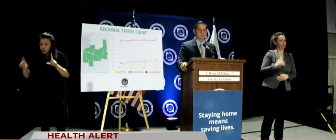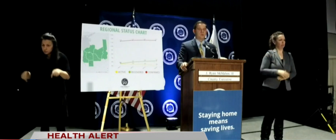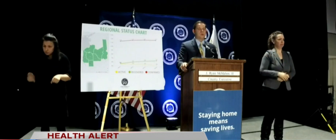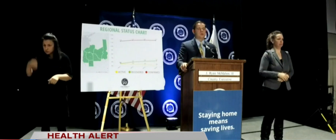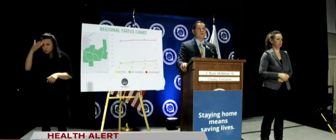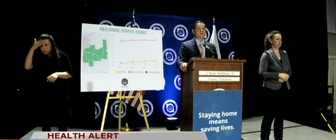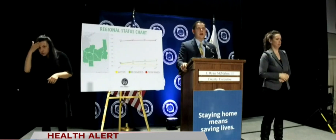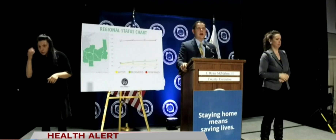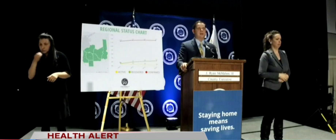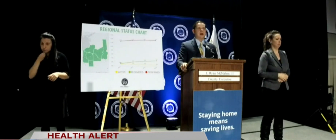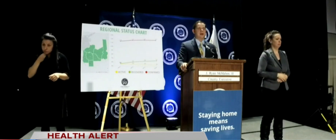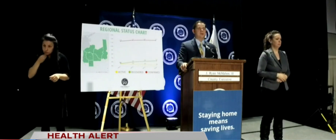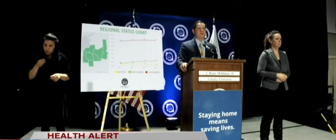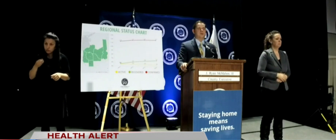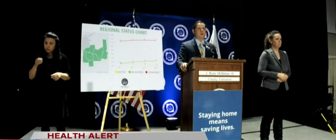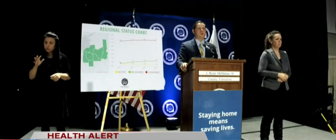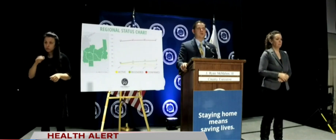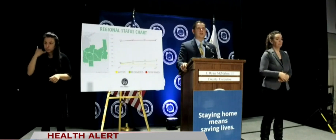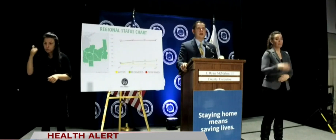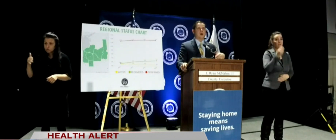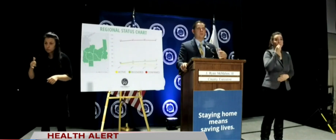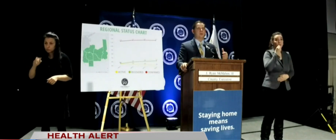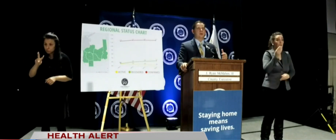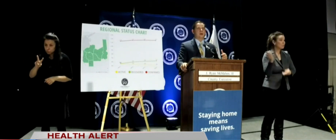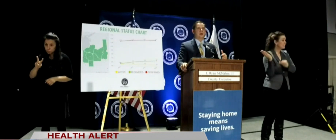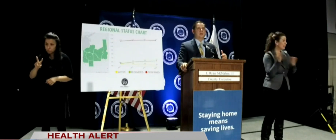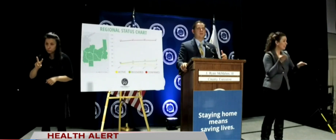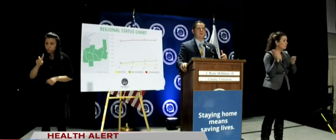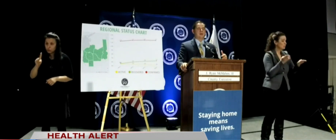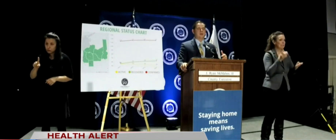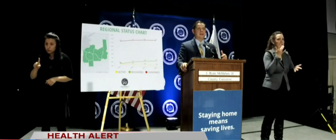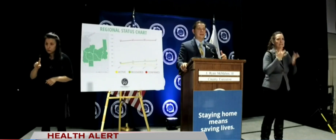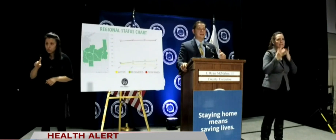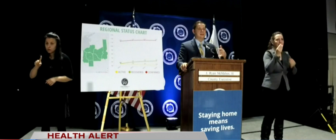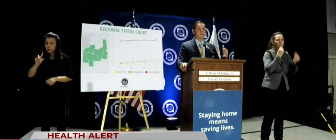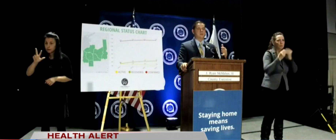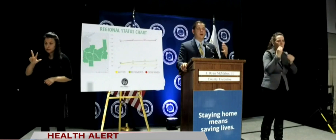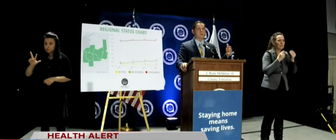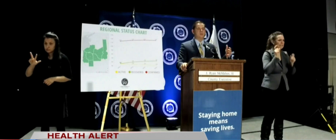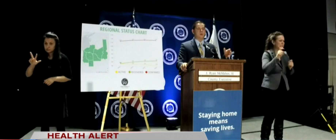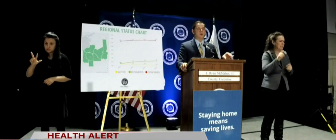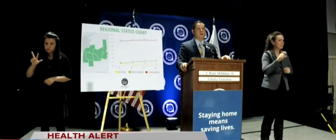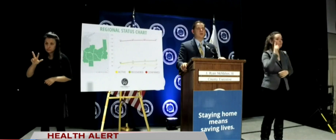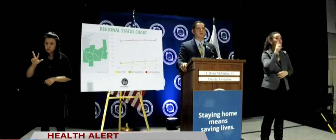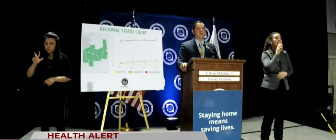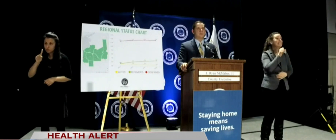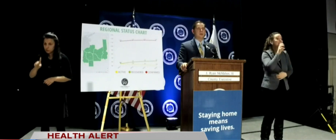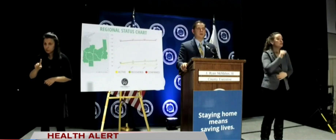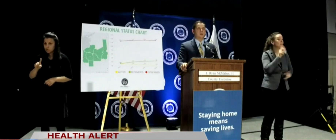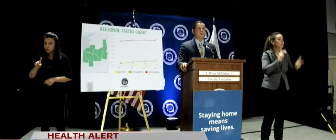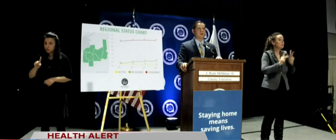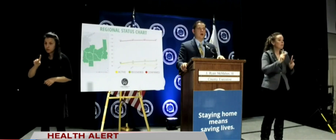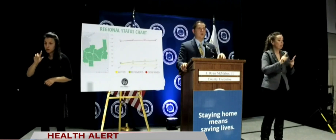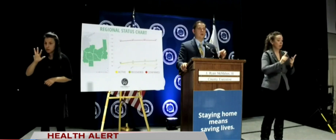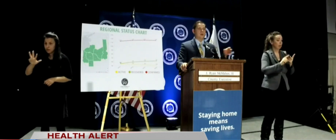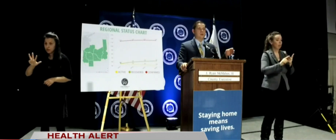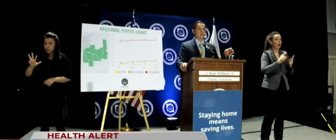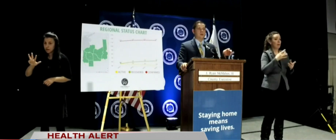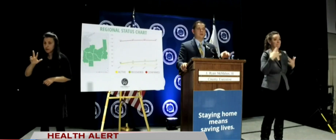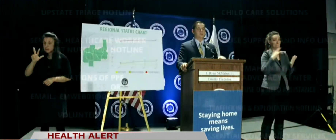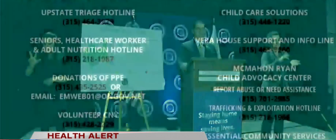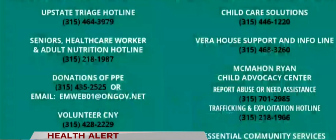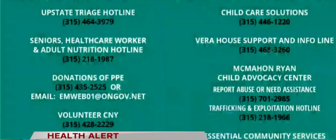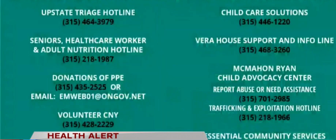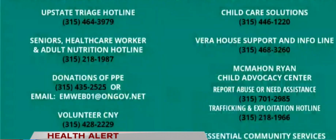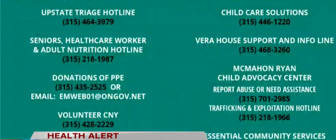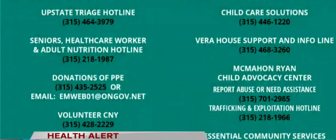315-218-1987. This is a hotline for folks who need help. They've never needed this type of help before. You need a meal, you call, we'll get you a meal.